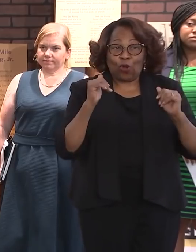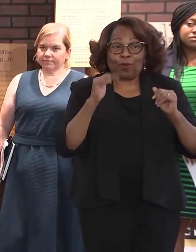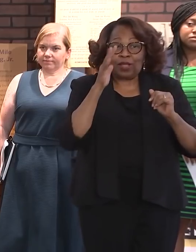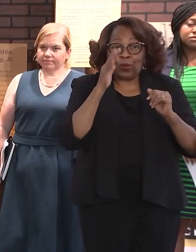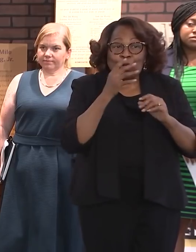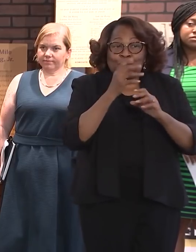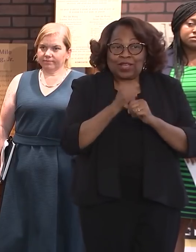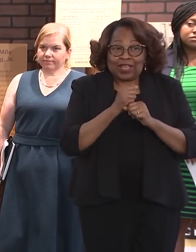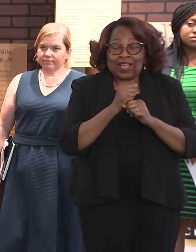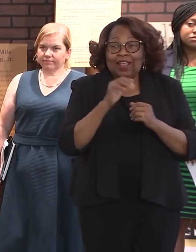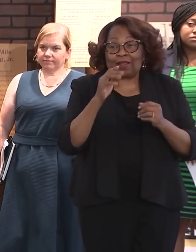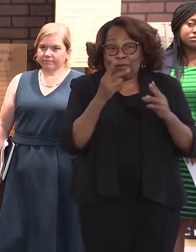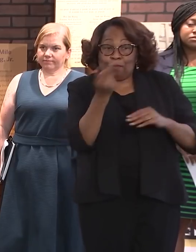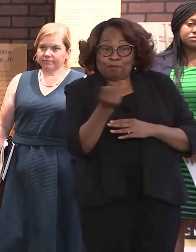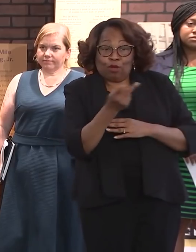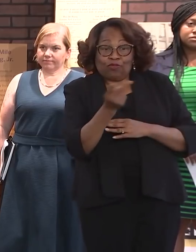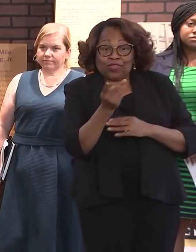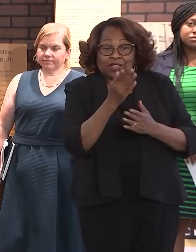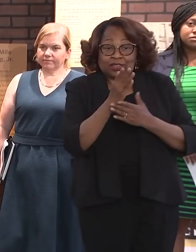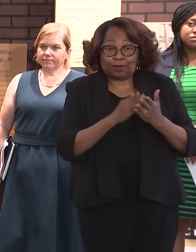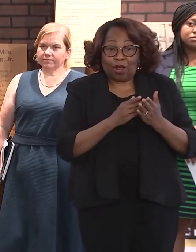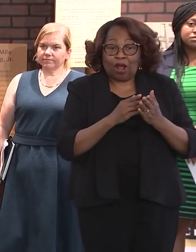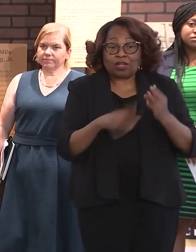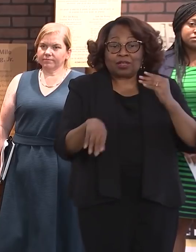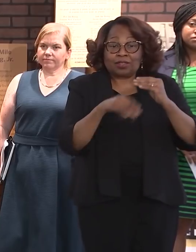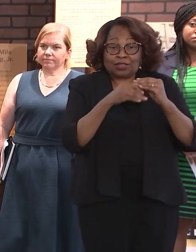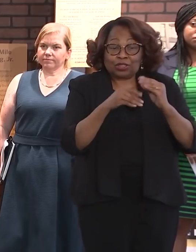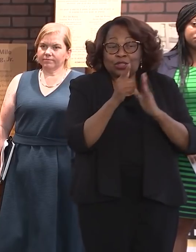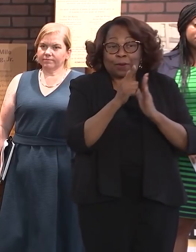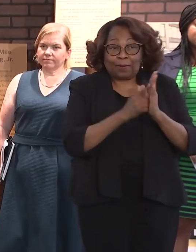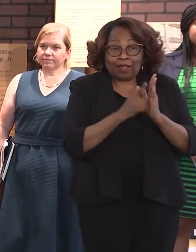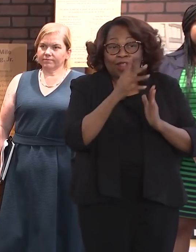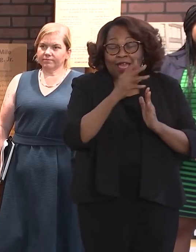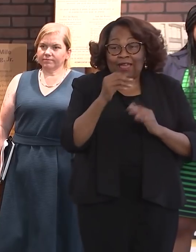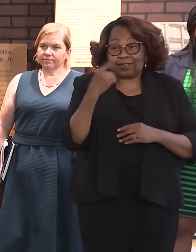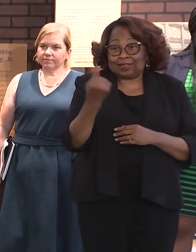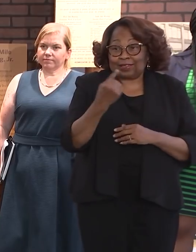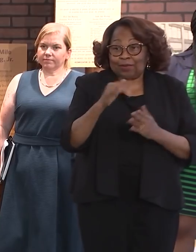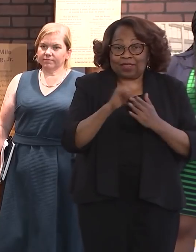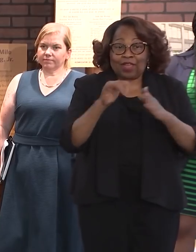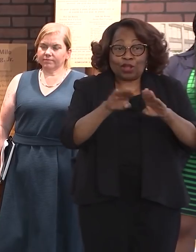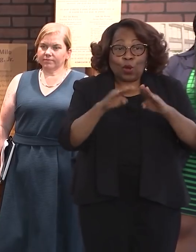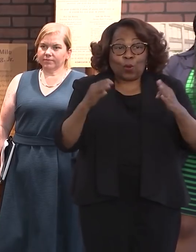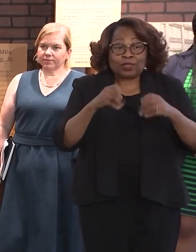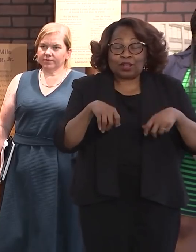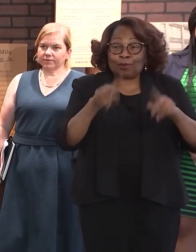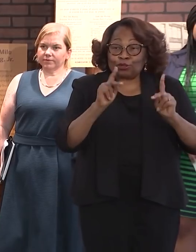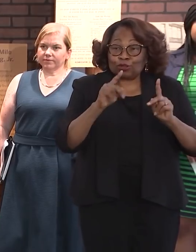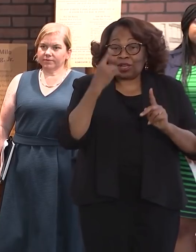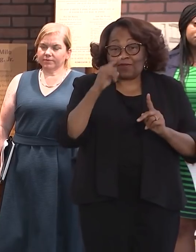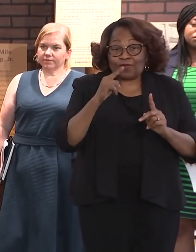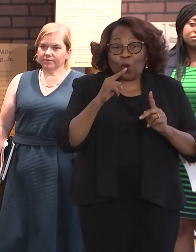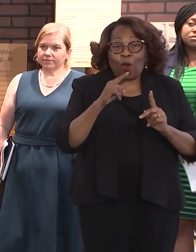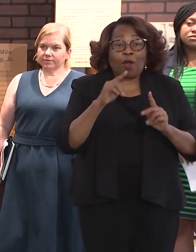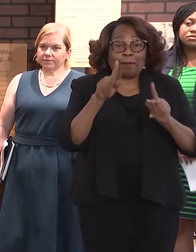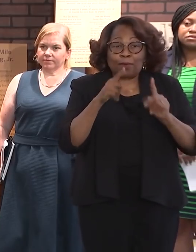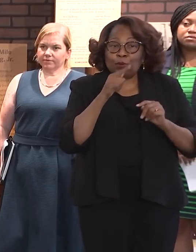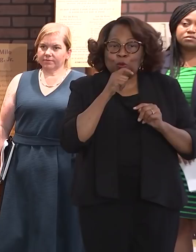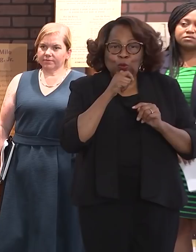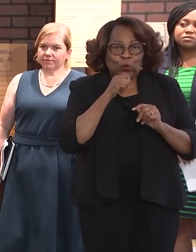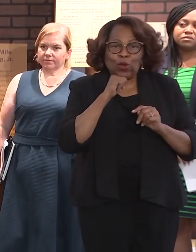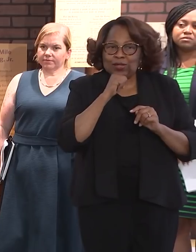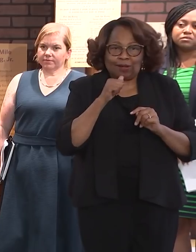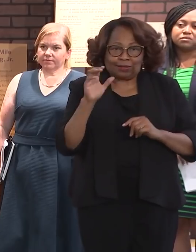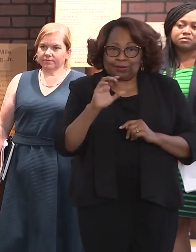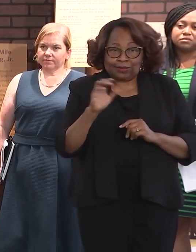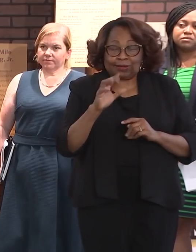get both of these pieces, a trailer bill and something that opens up the opportunities for undocumented